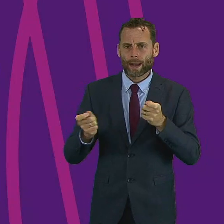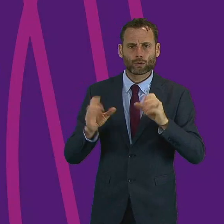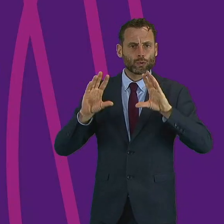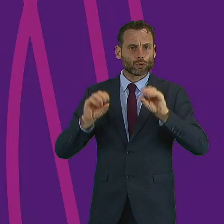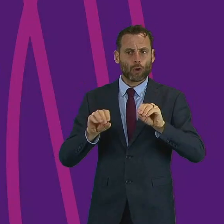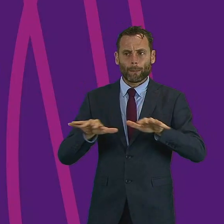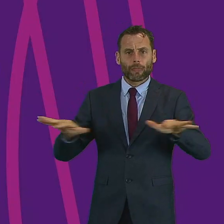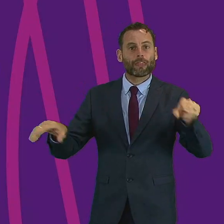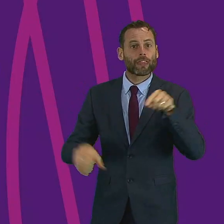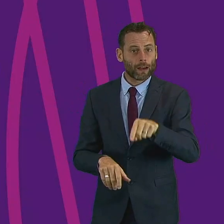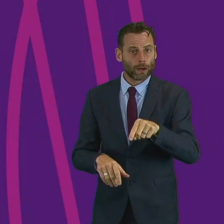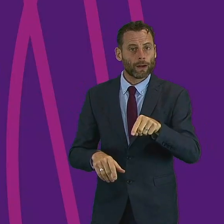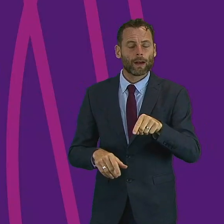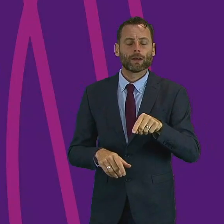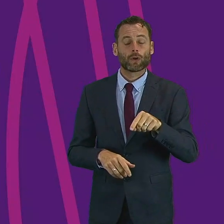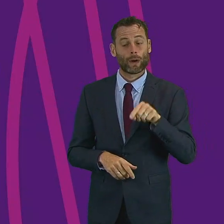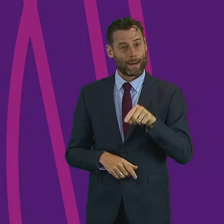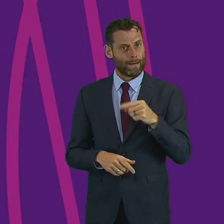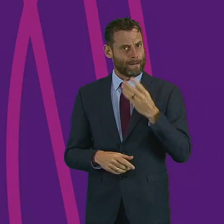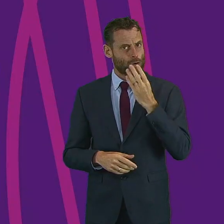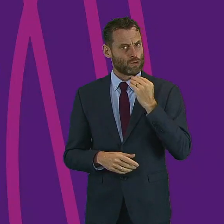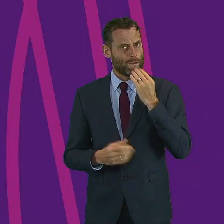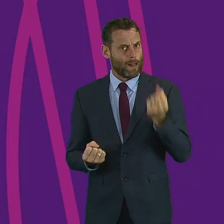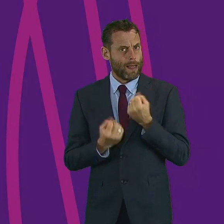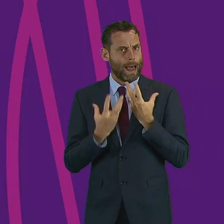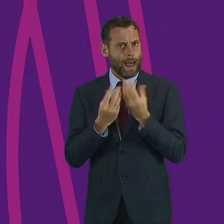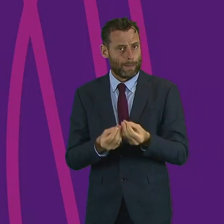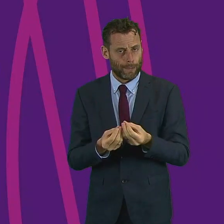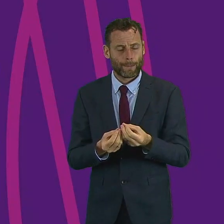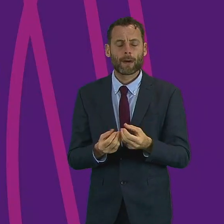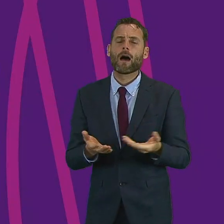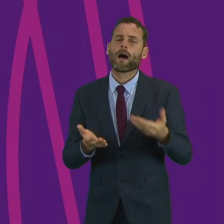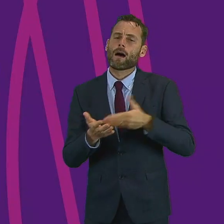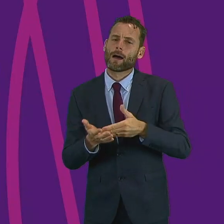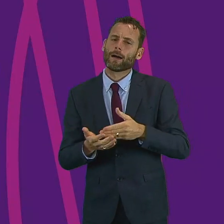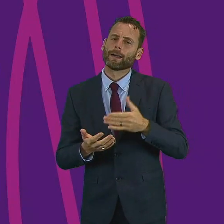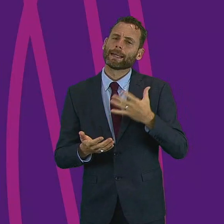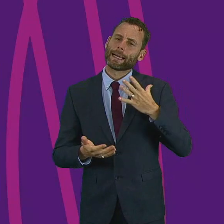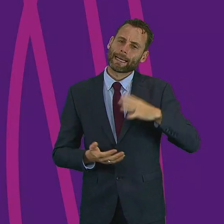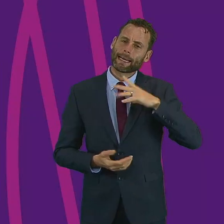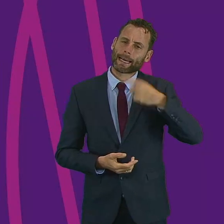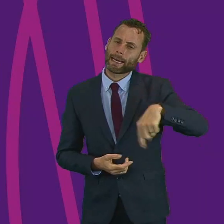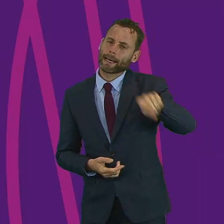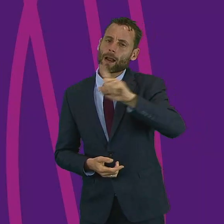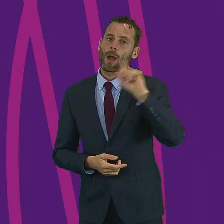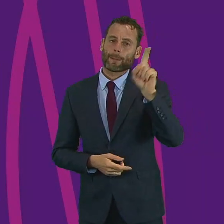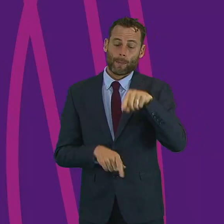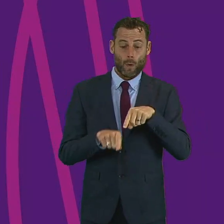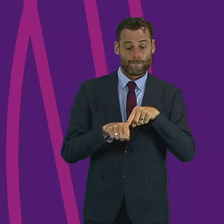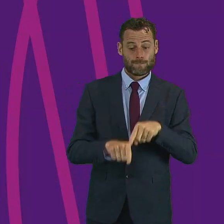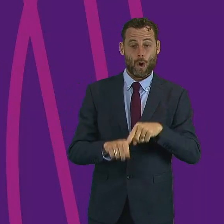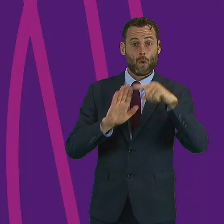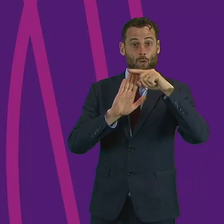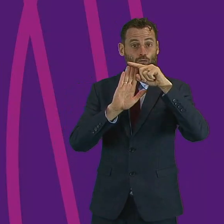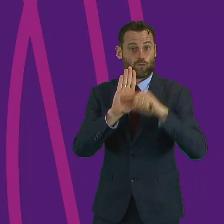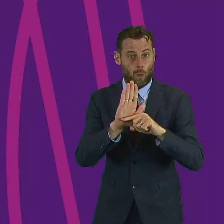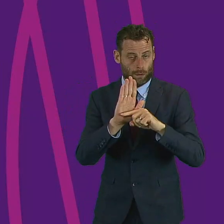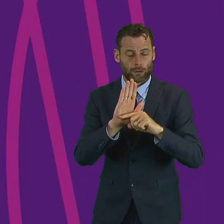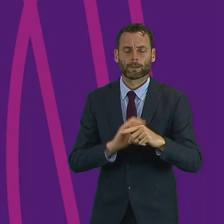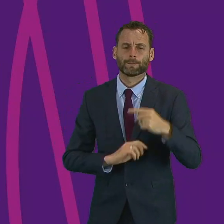COVID. Of course, the other way of all of us doing that is by sticking to the rules and guidance. So I'll end, Presiding Officer, simply by summarising